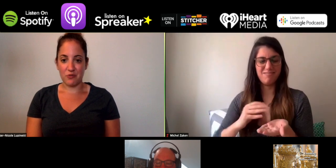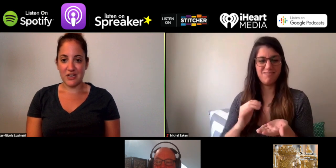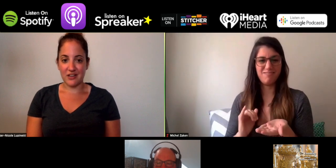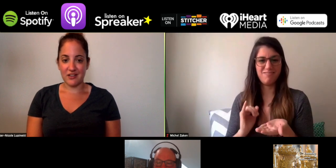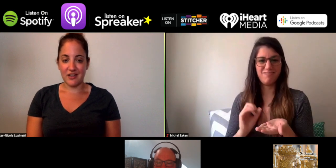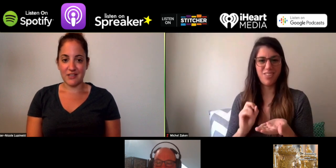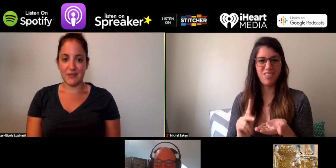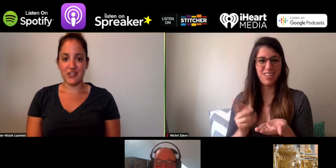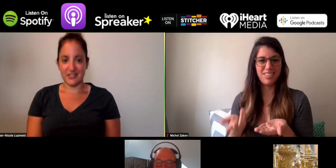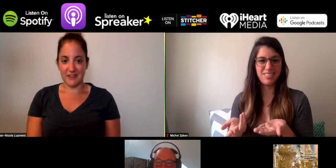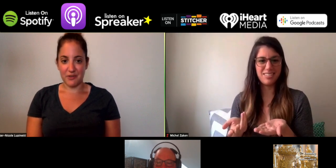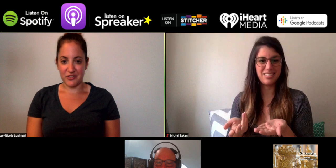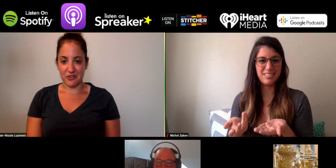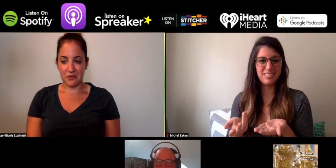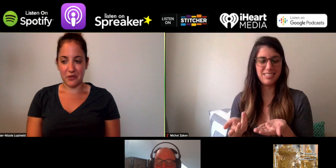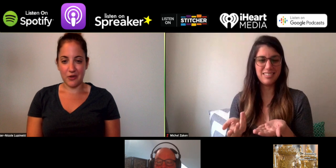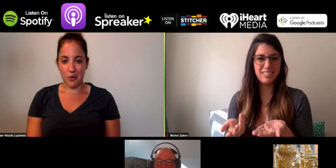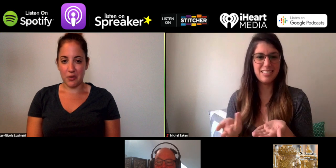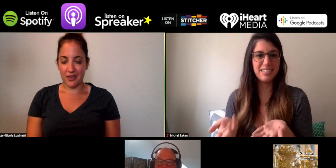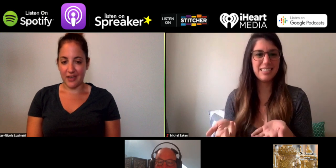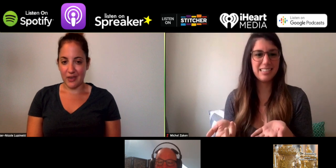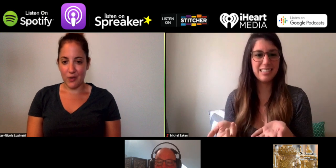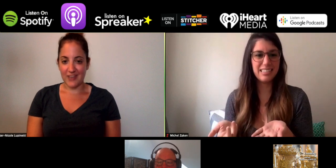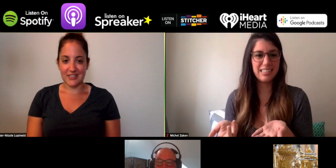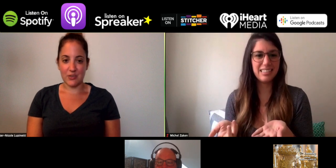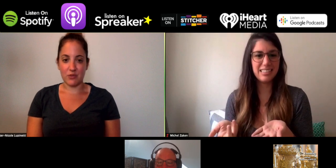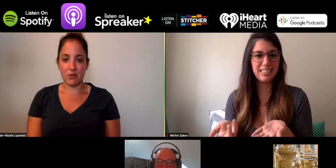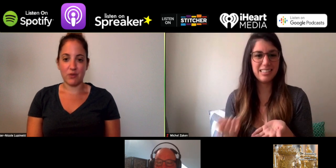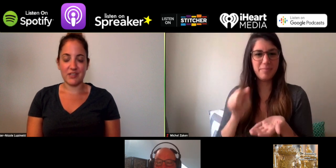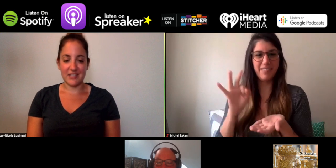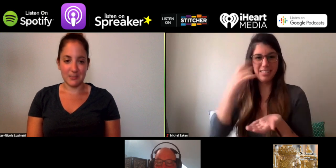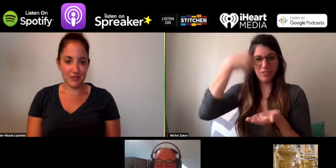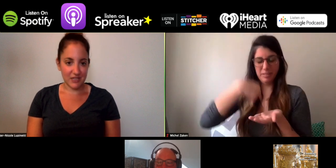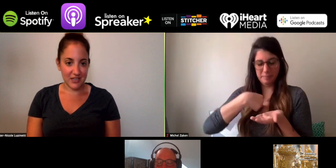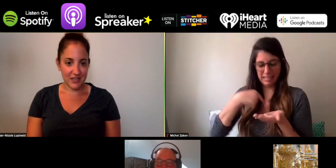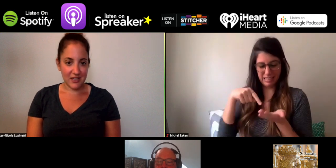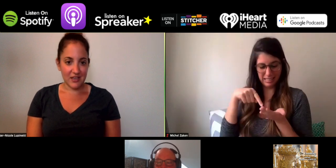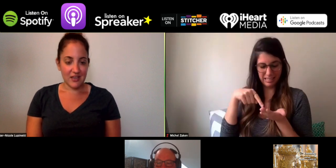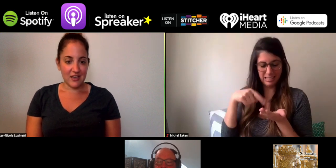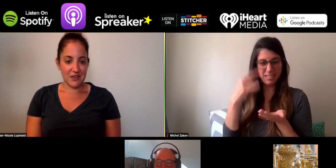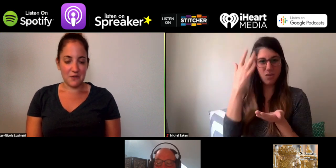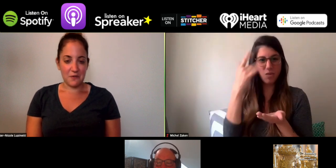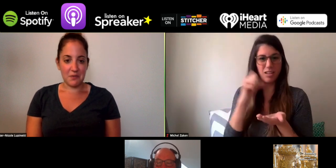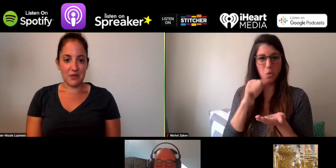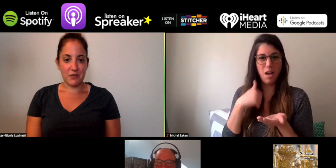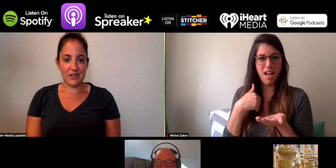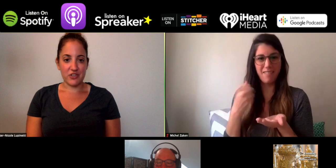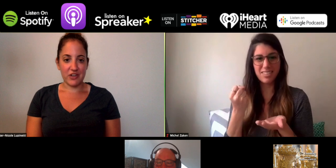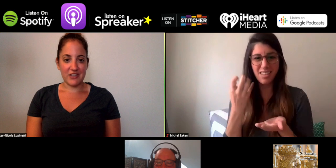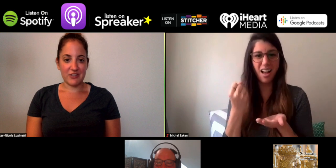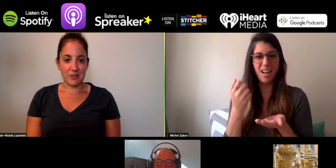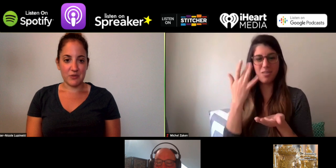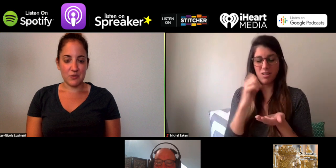want to read it. Especially as a deaf person, they're going to feel like, okay, why is this the only mode of accessibility? You know, for me,